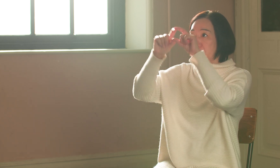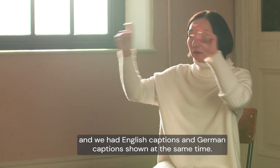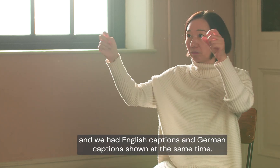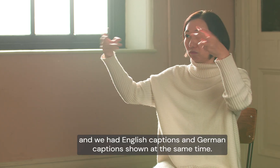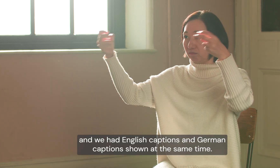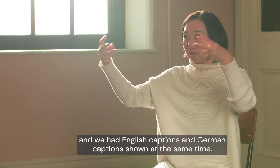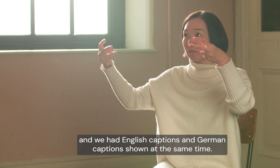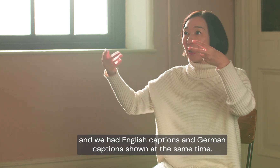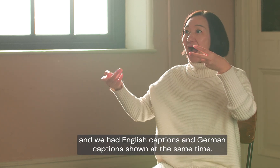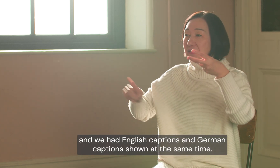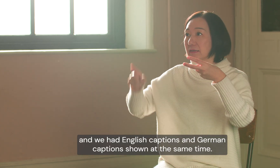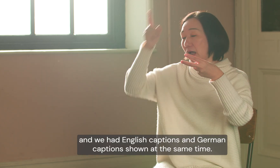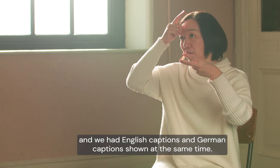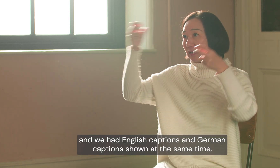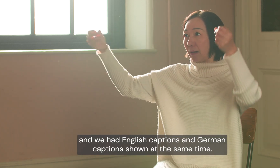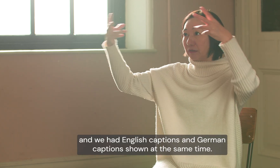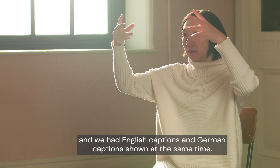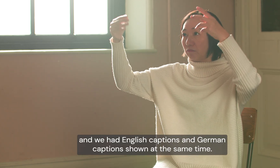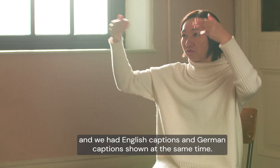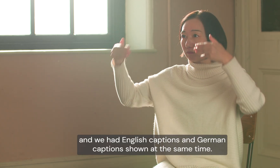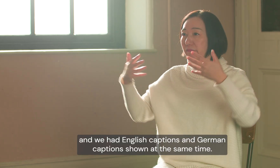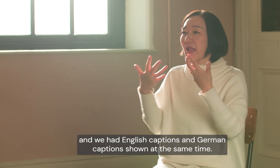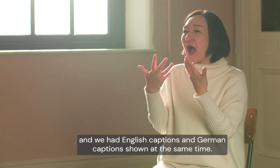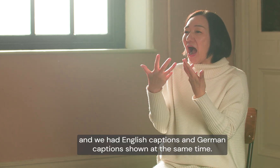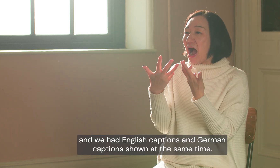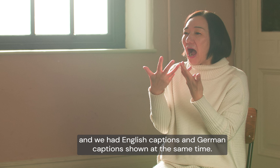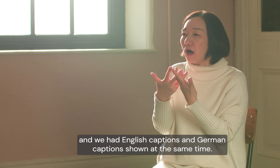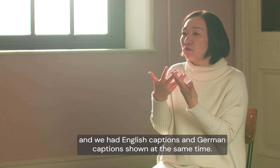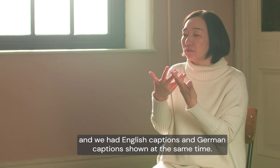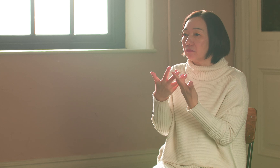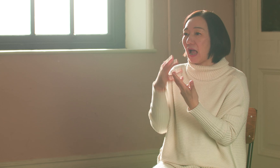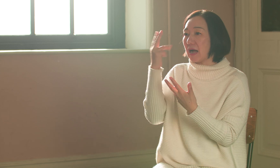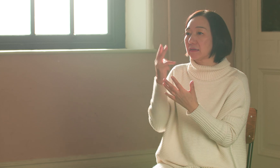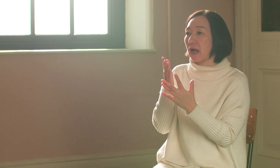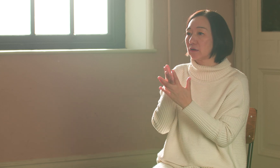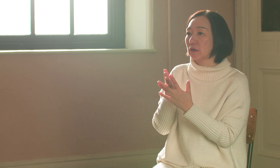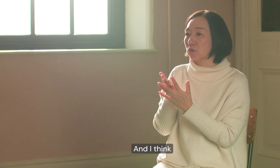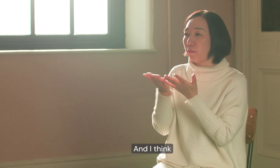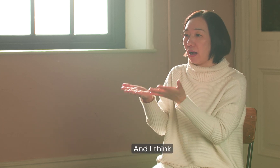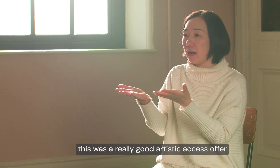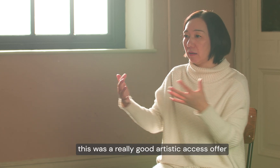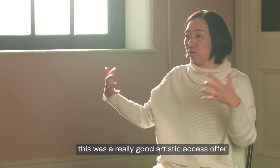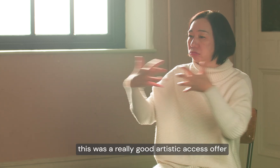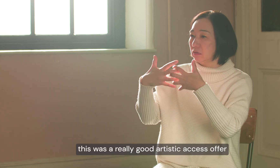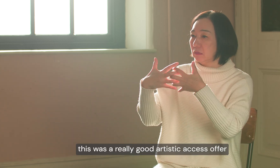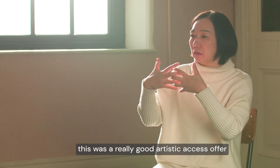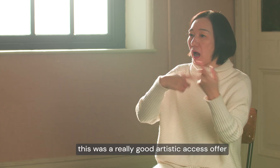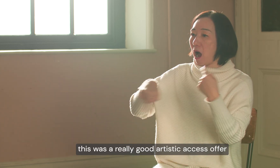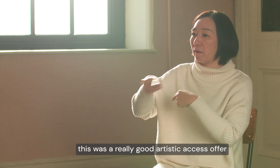And we had English captions and German captions shown at the same time. And I think this was a really good artistic